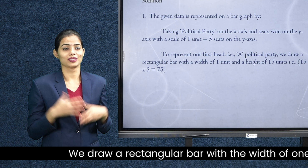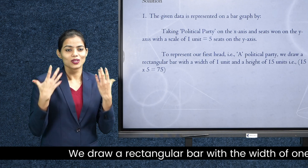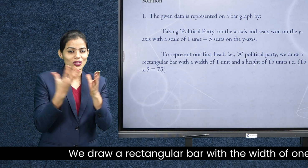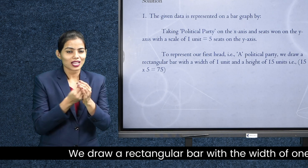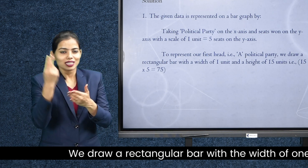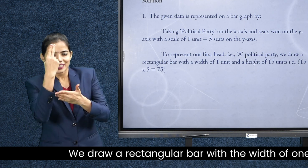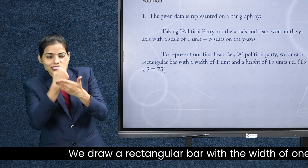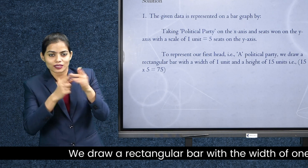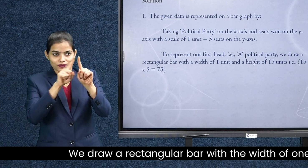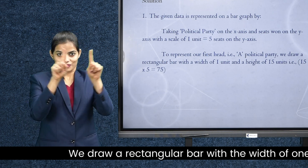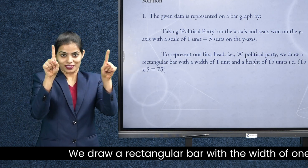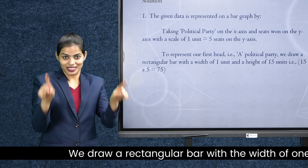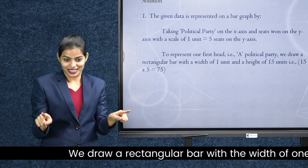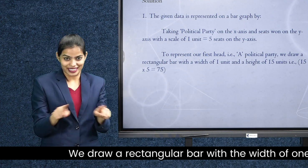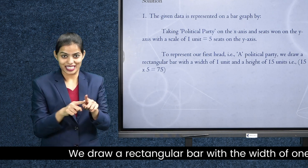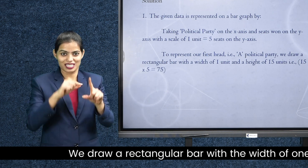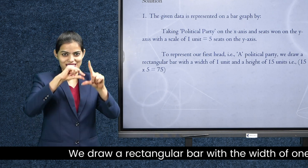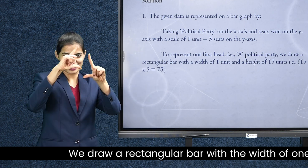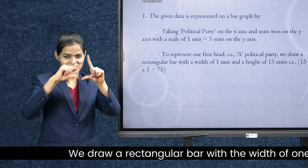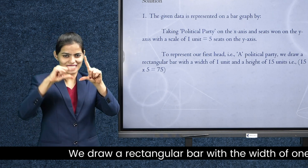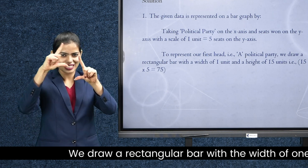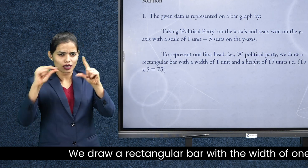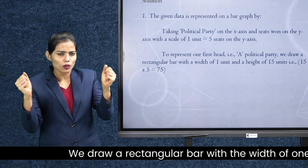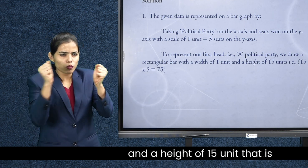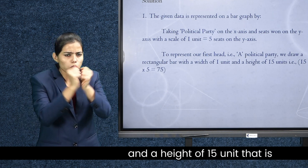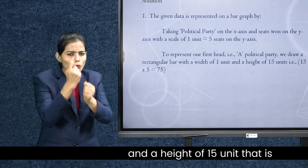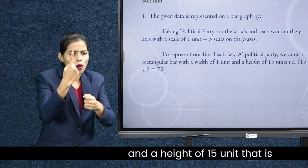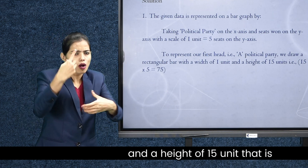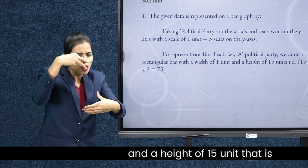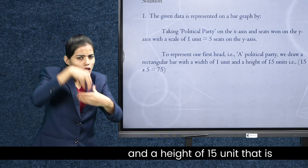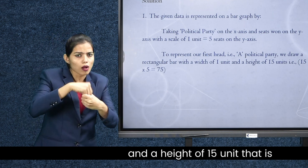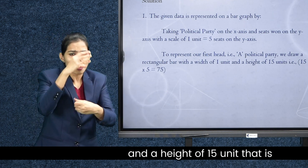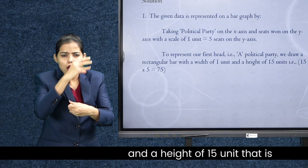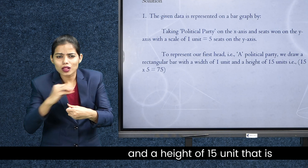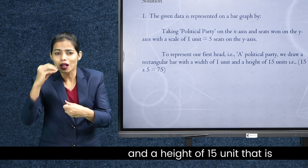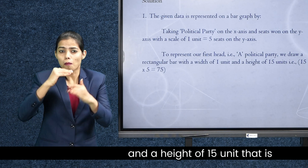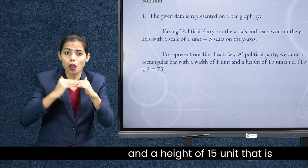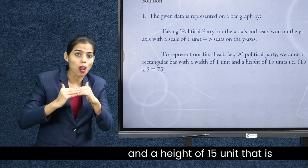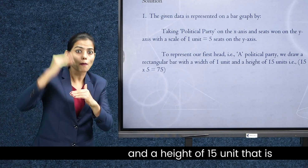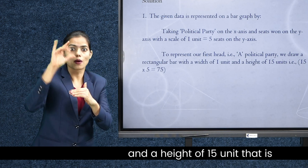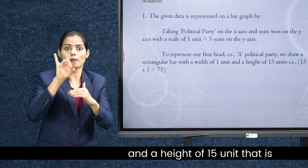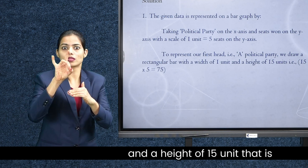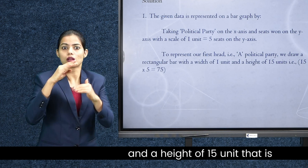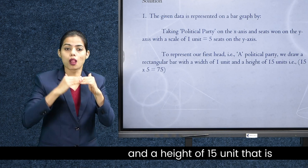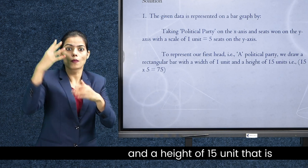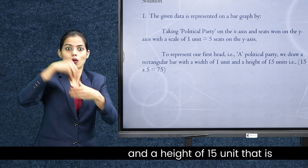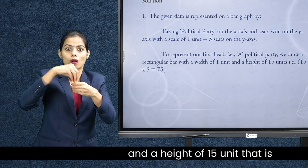We draw a rectangular bar with a width of 1 unit and a height of 15 unit. That is